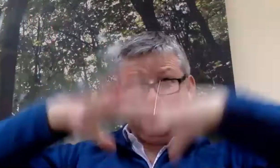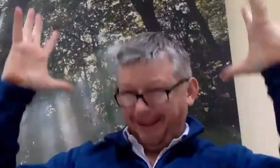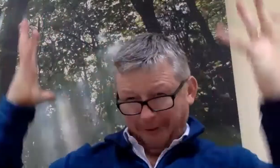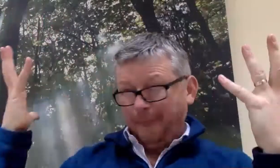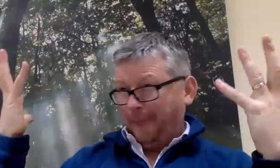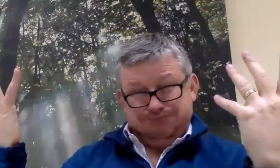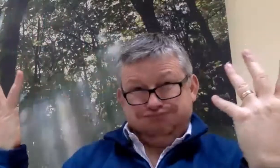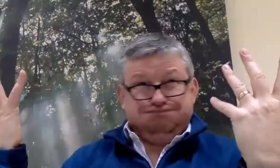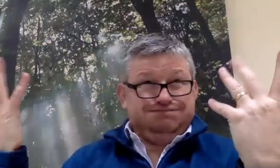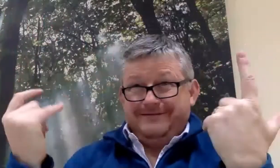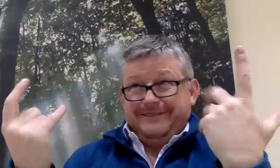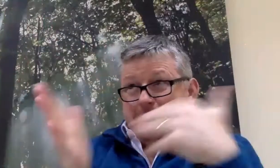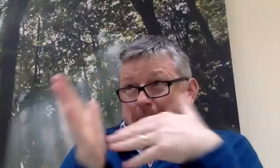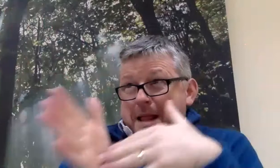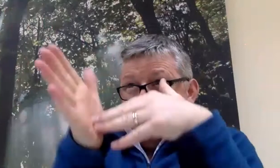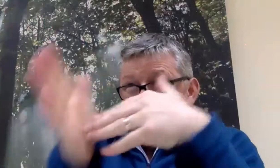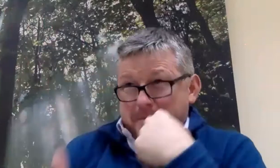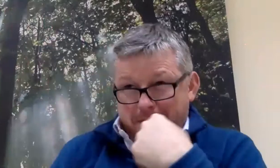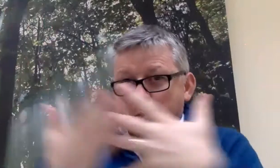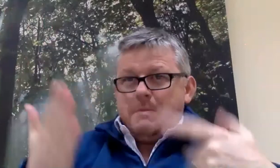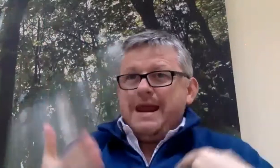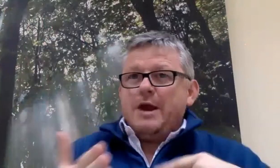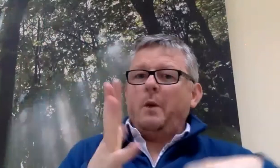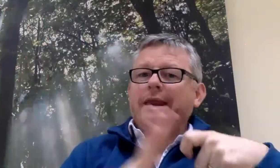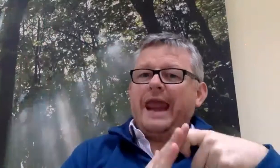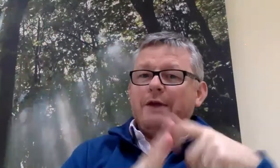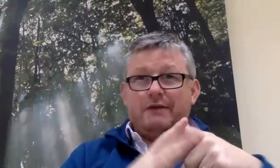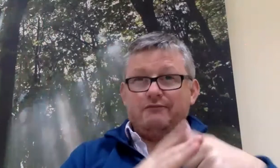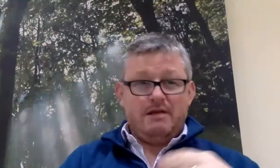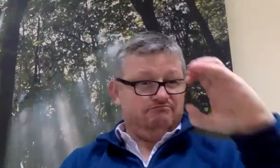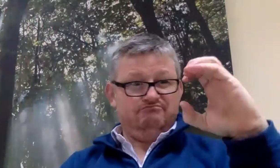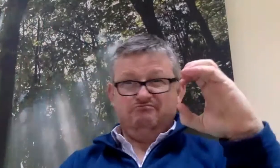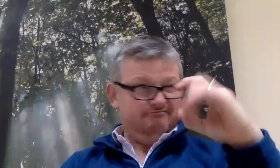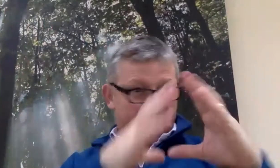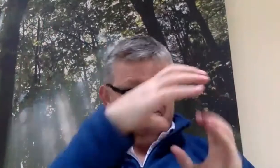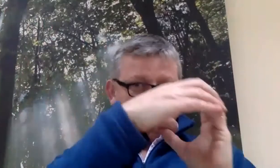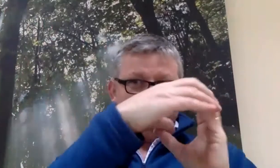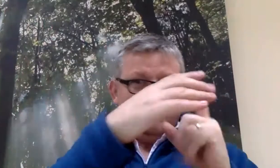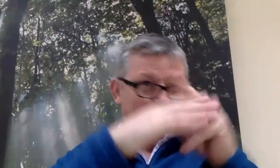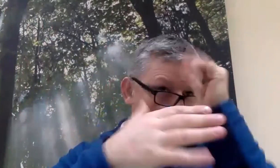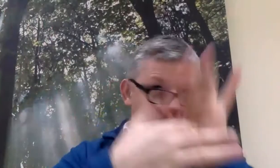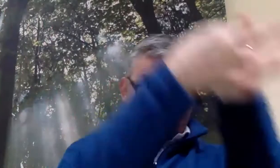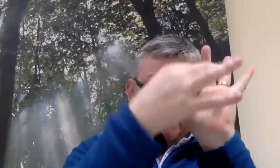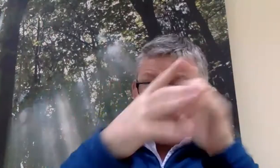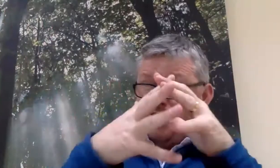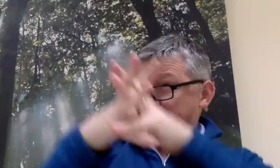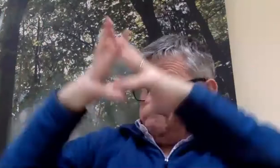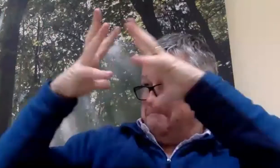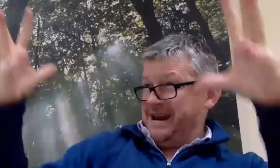size. You know, you have however many states and you have however many more millions of people. We're relatively tiny in that sense. And I